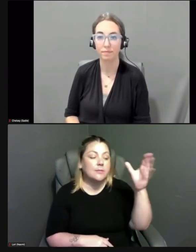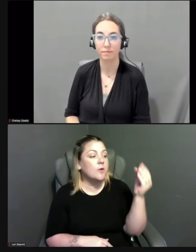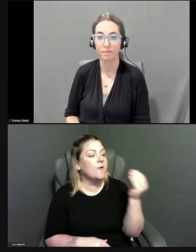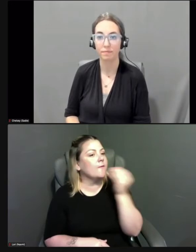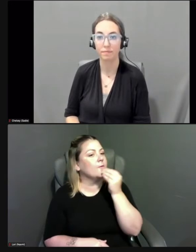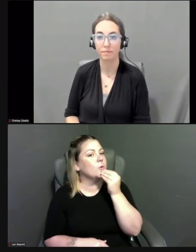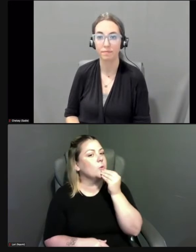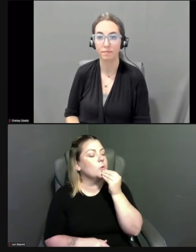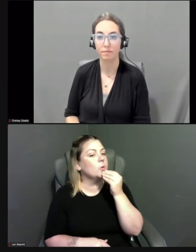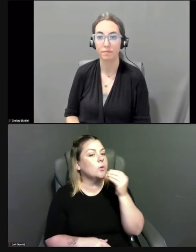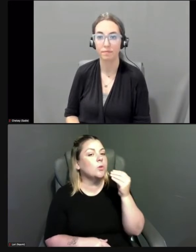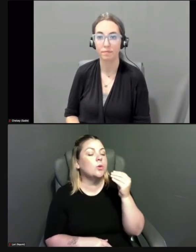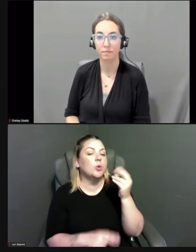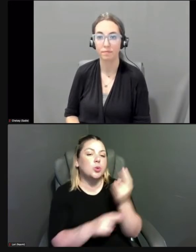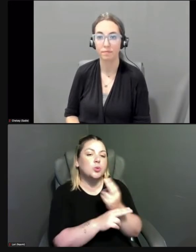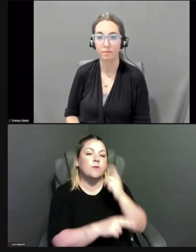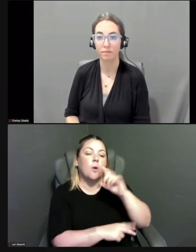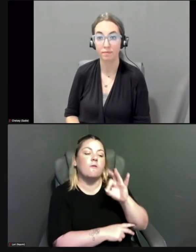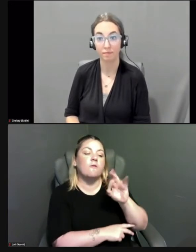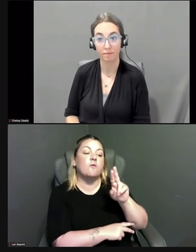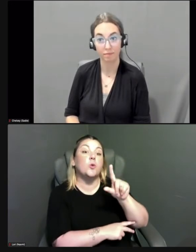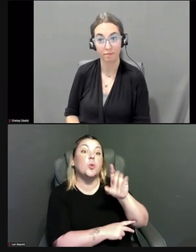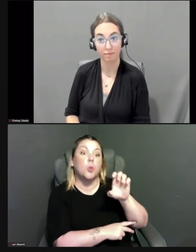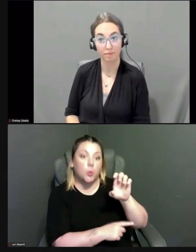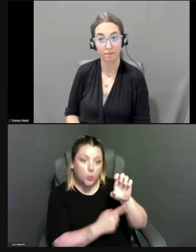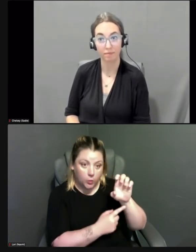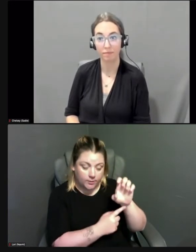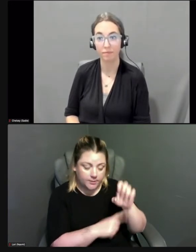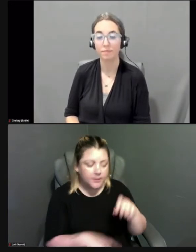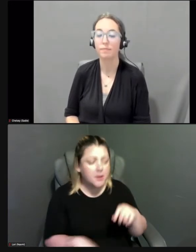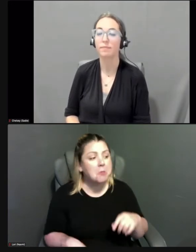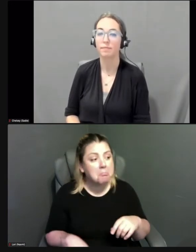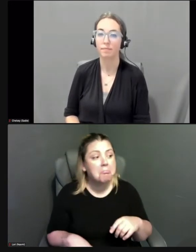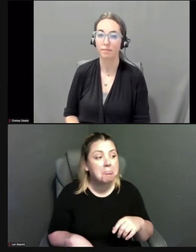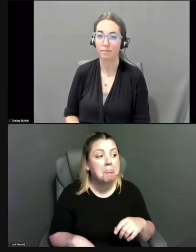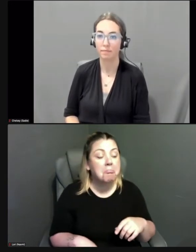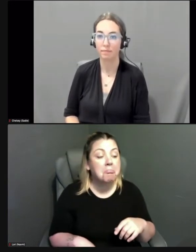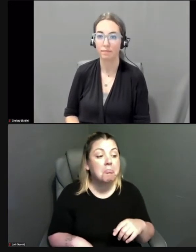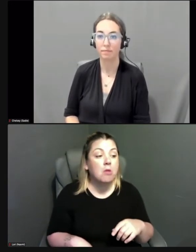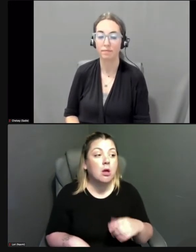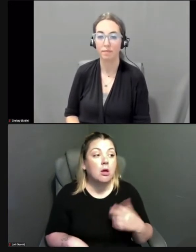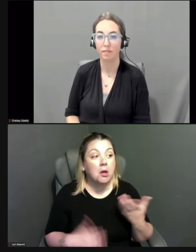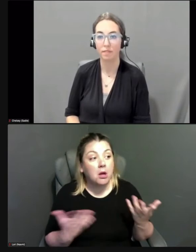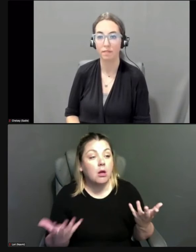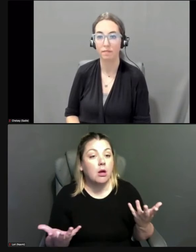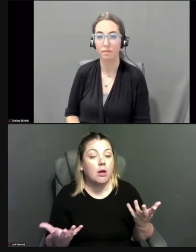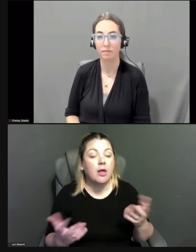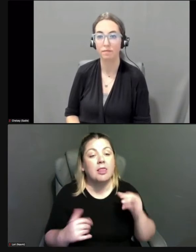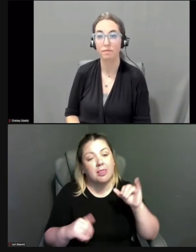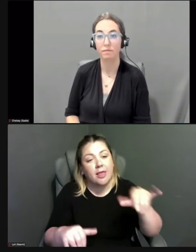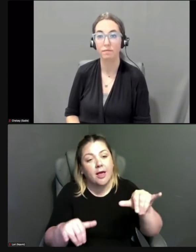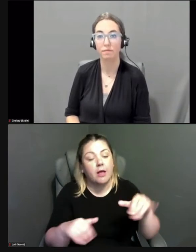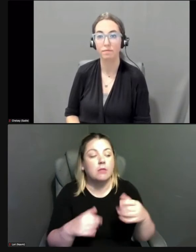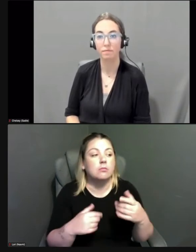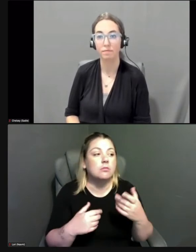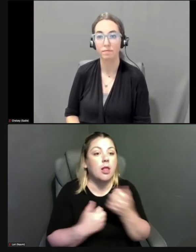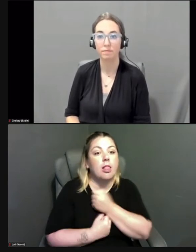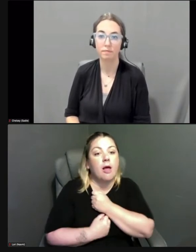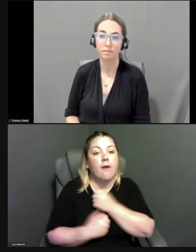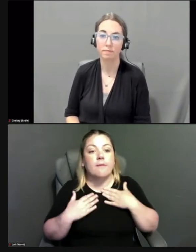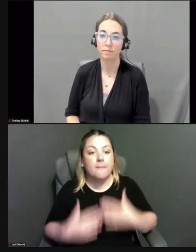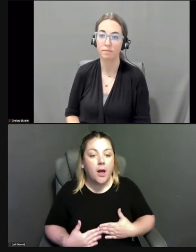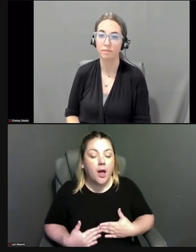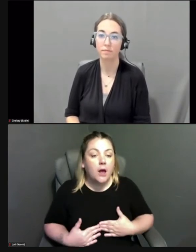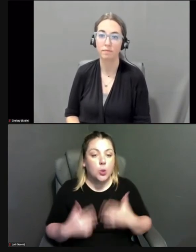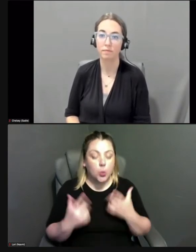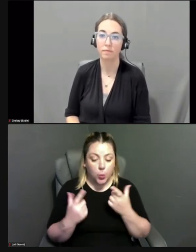And it was good at the time. I think that there's a lot, love your body for what it can do, not how it